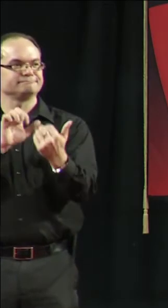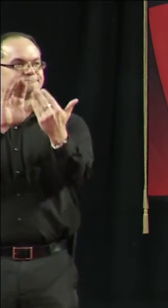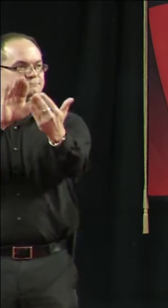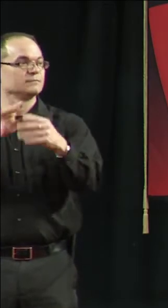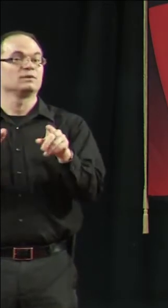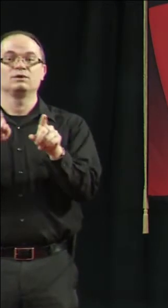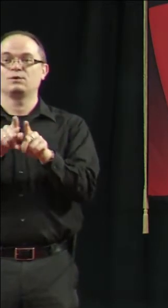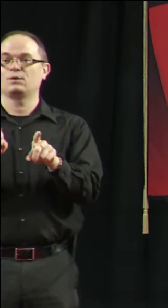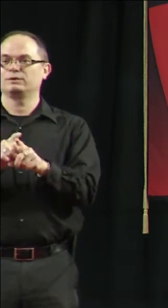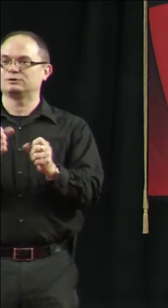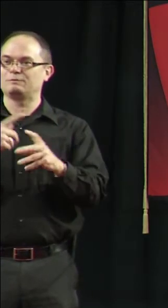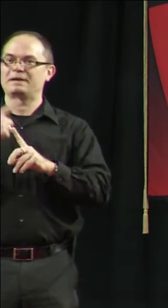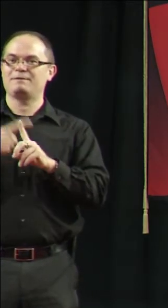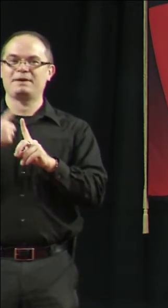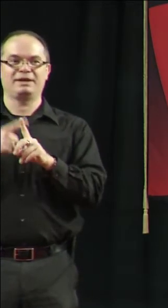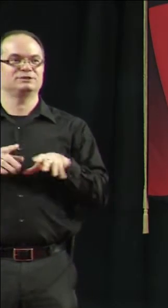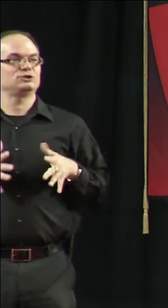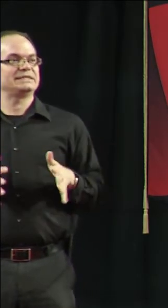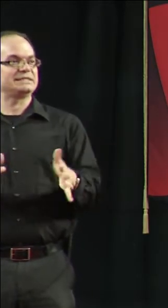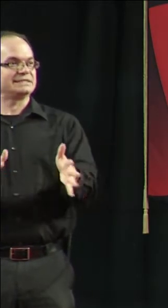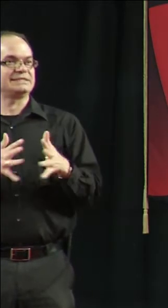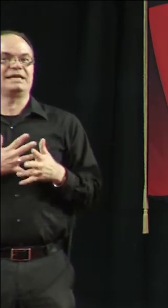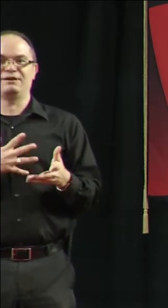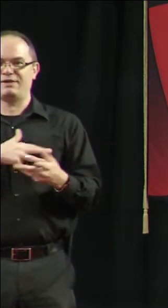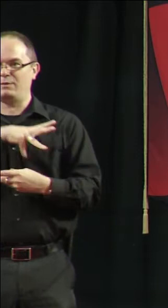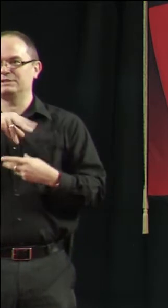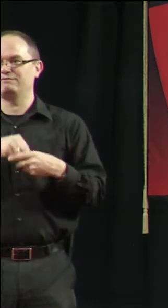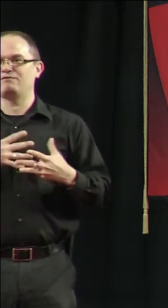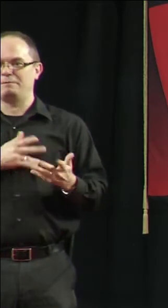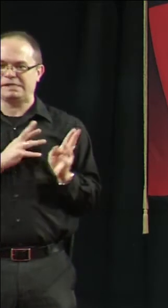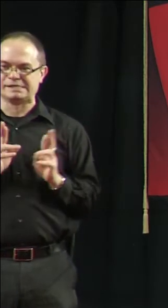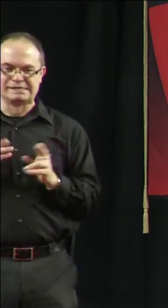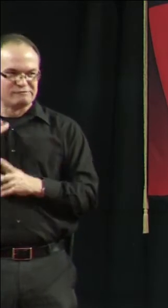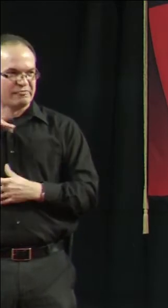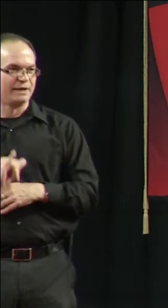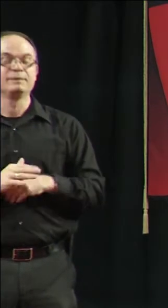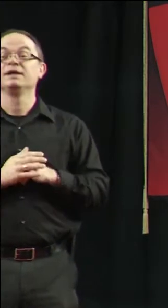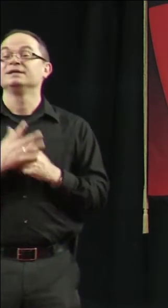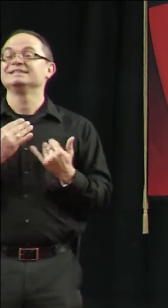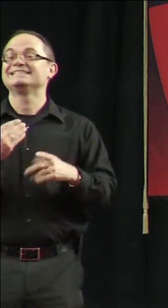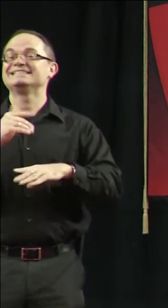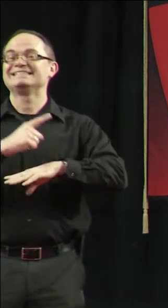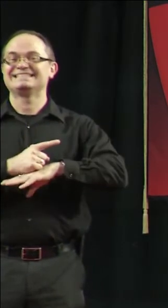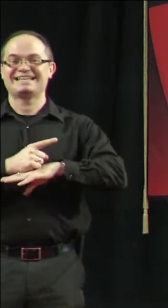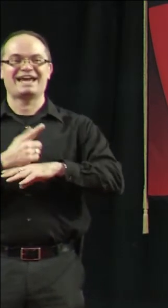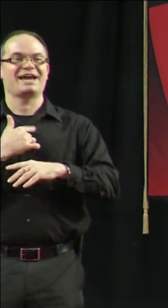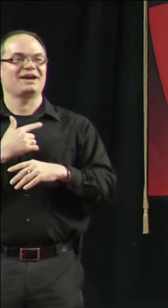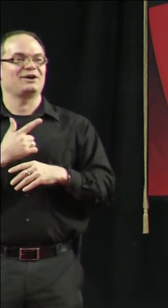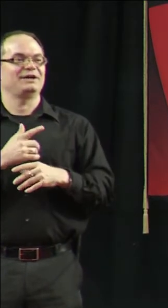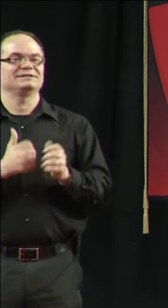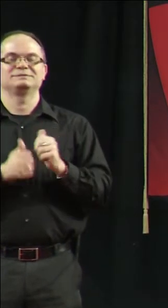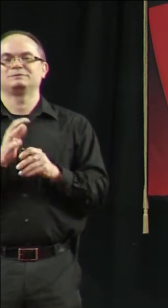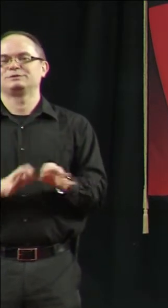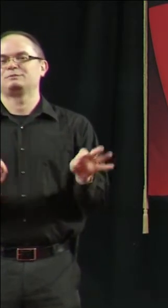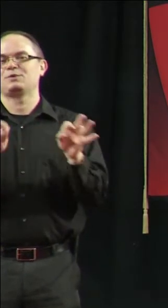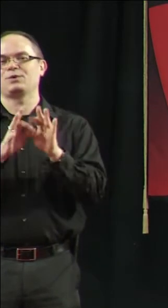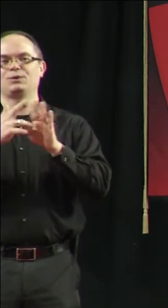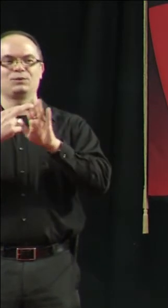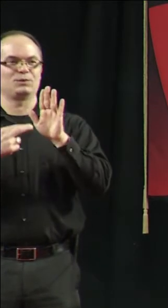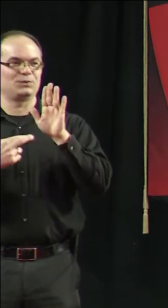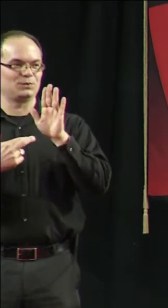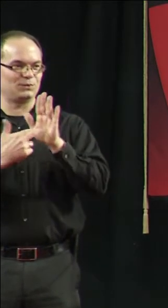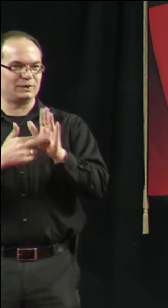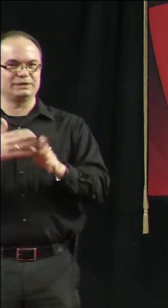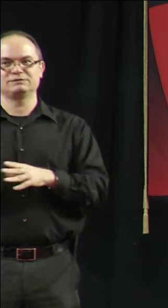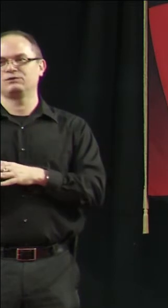and the months of stress and anxiety that came with it. Today, I'm going to follow one of the most important rules of giving